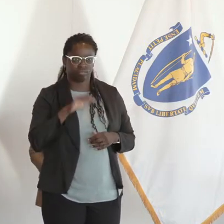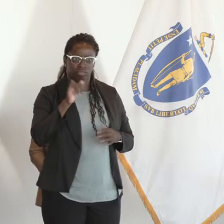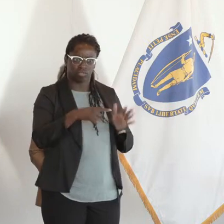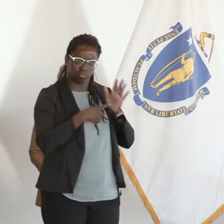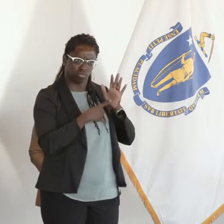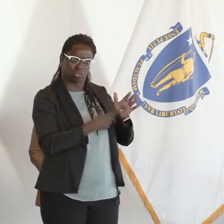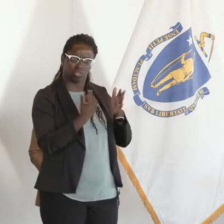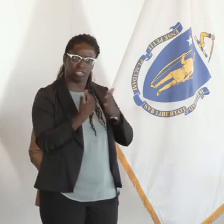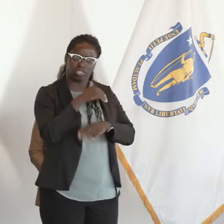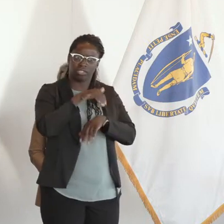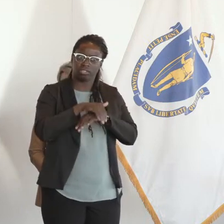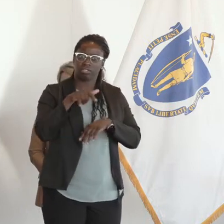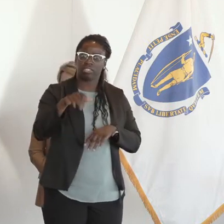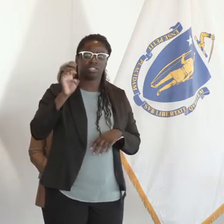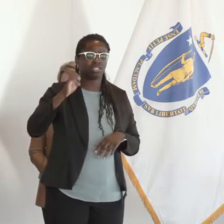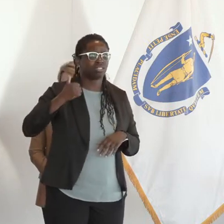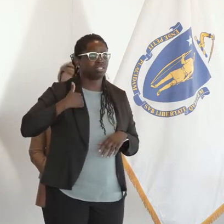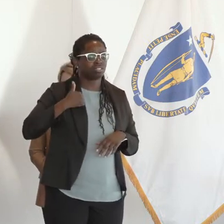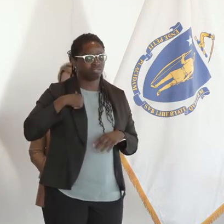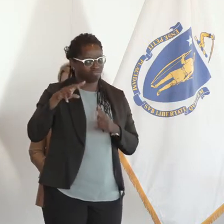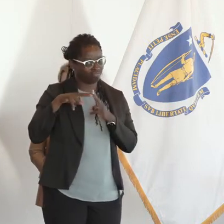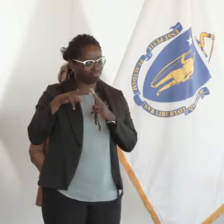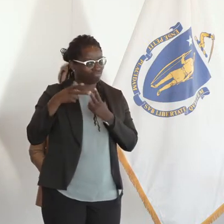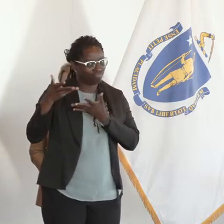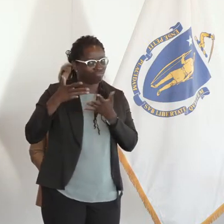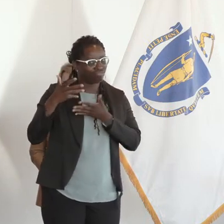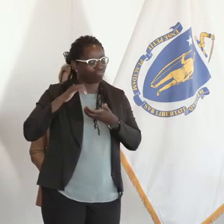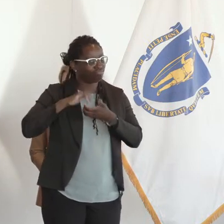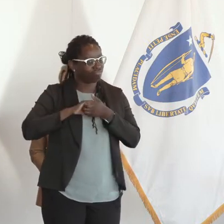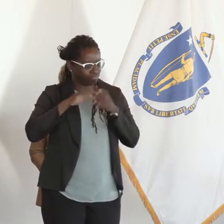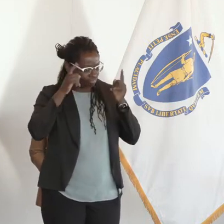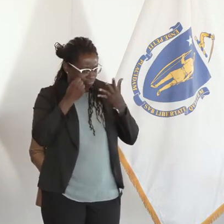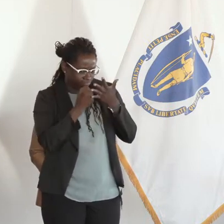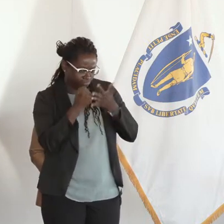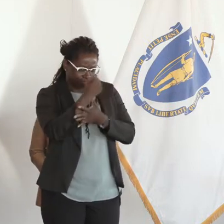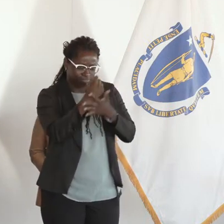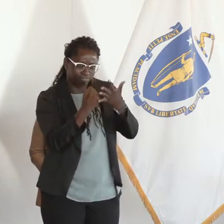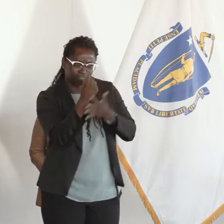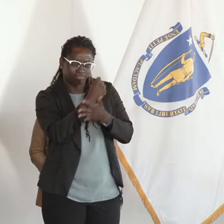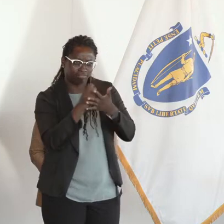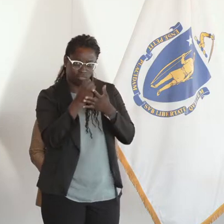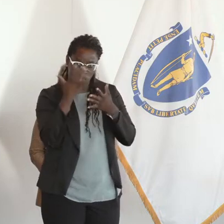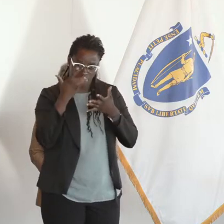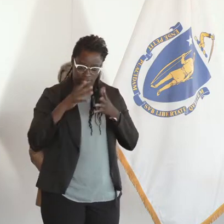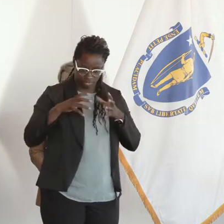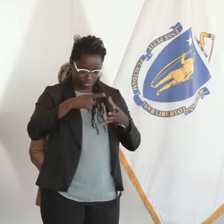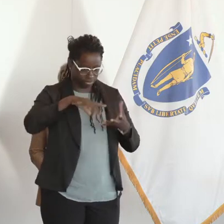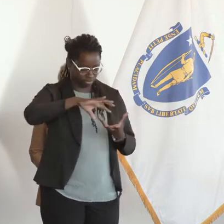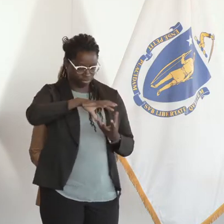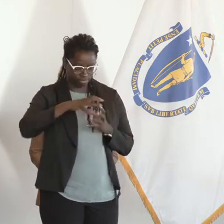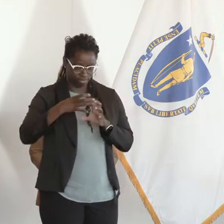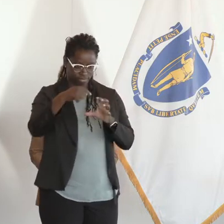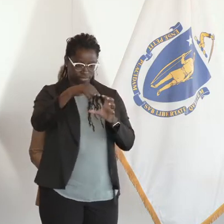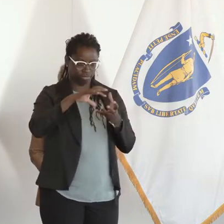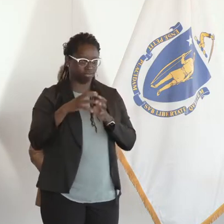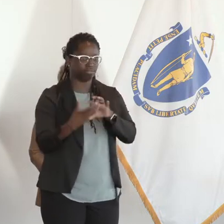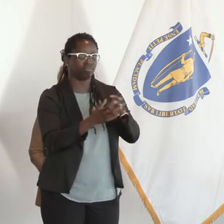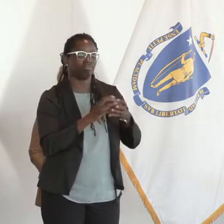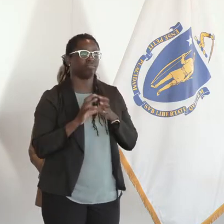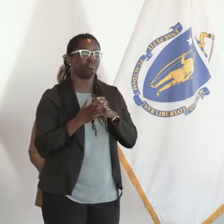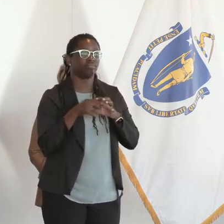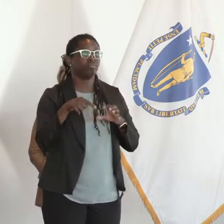Eastern Canada continue to prioritize bilateral cooperation, which is key to North